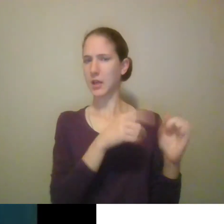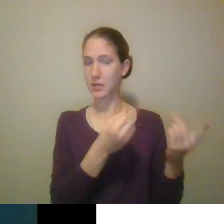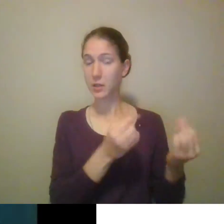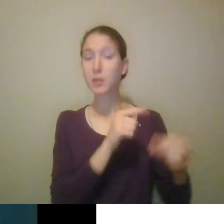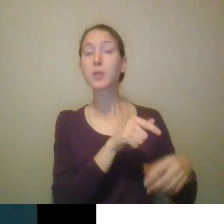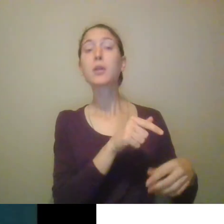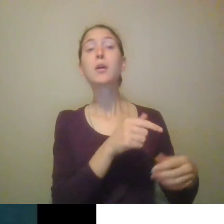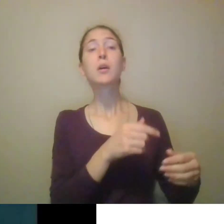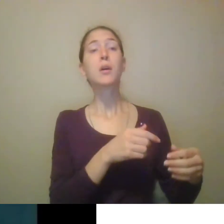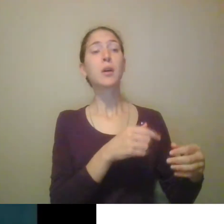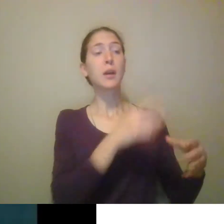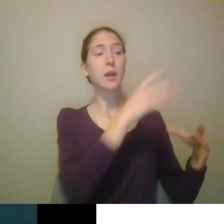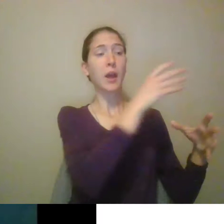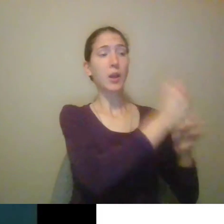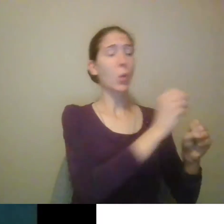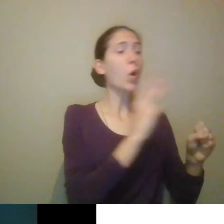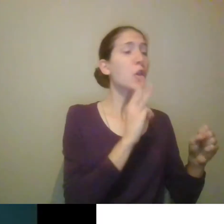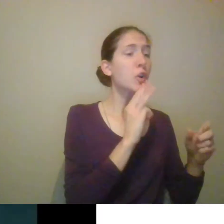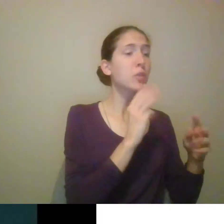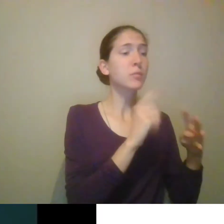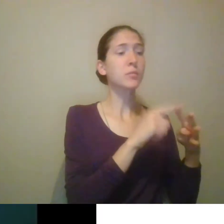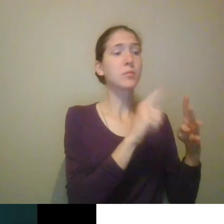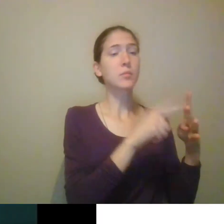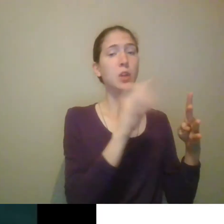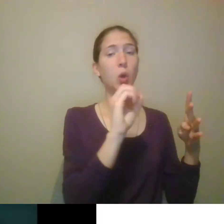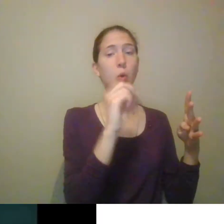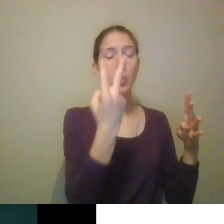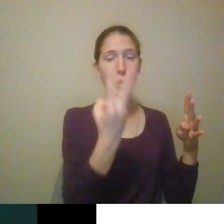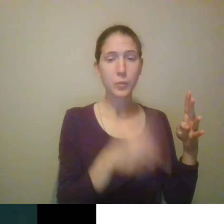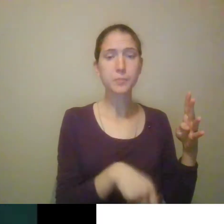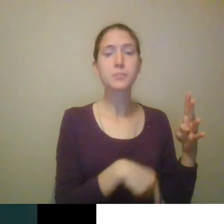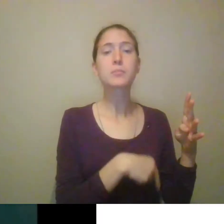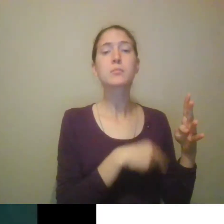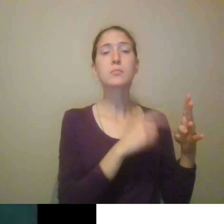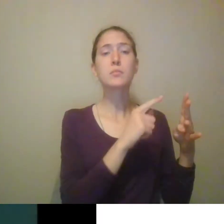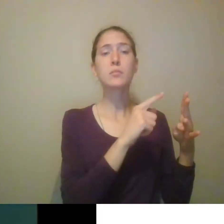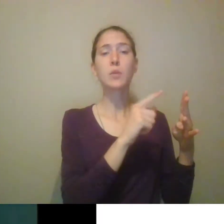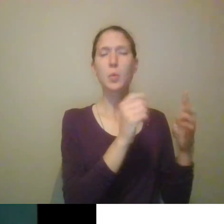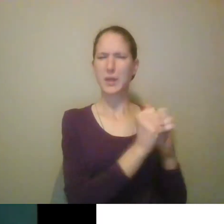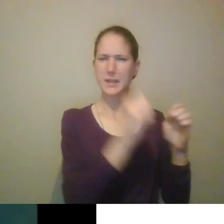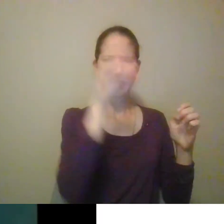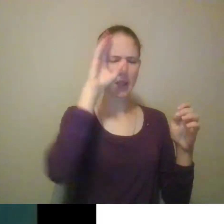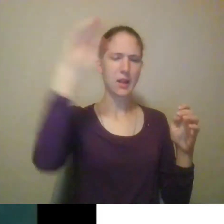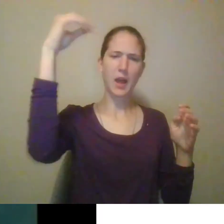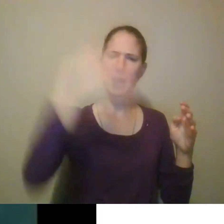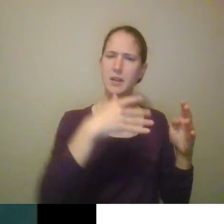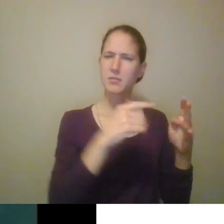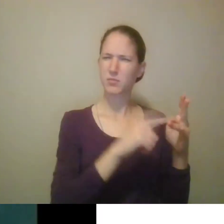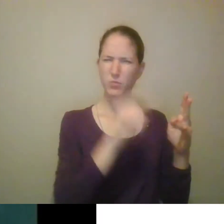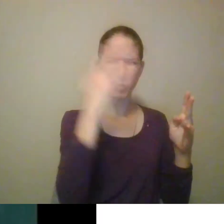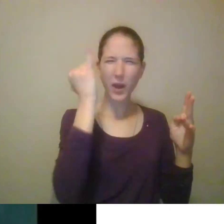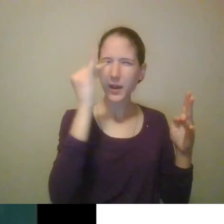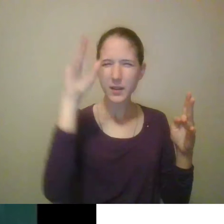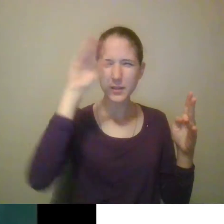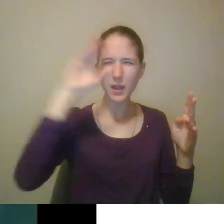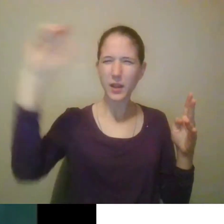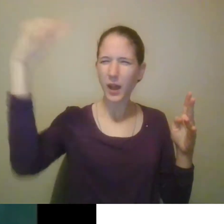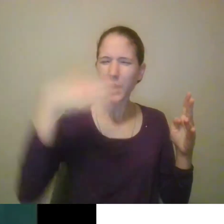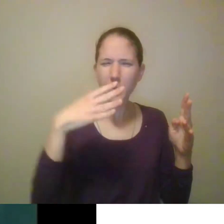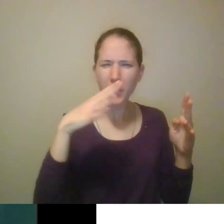dioxide and using sunlight. What's sunlight going to provide for this